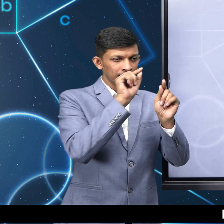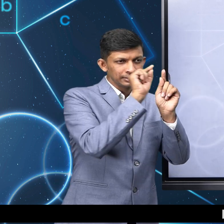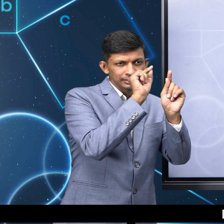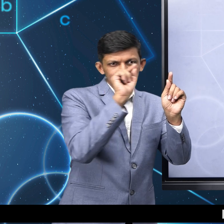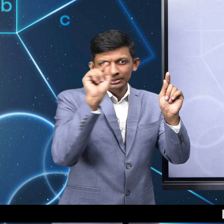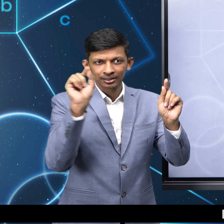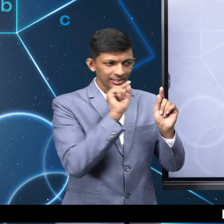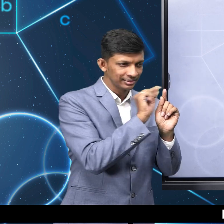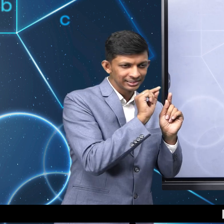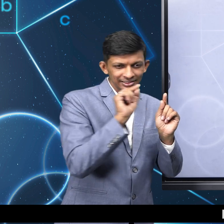isometric sketch,